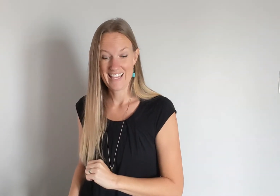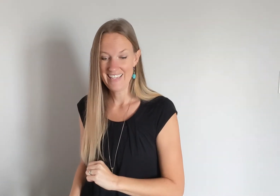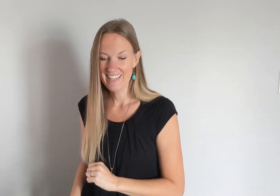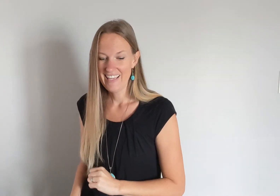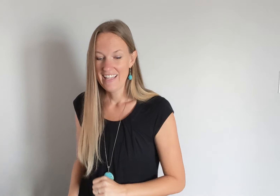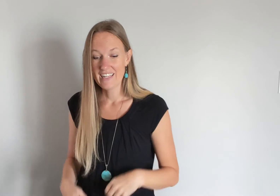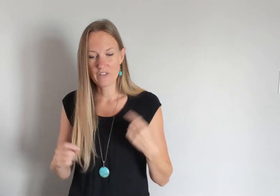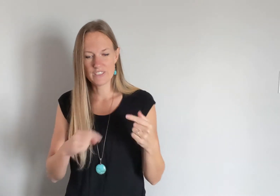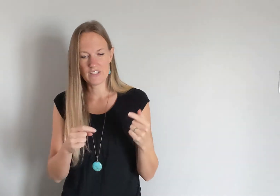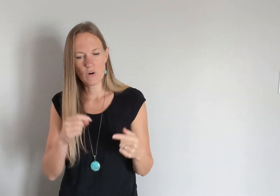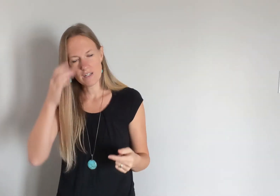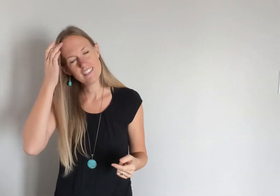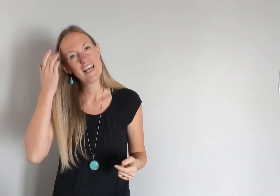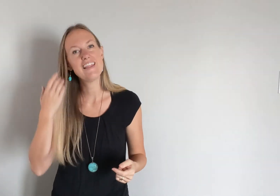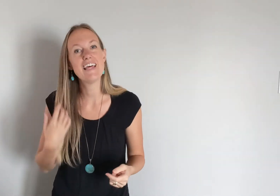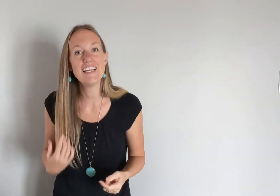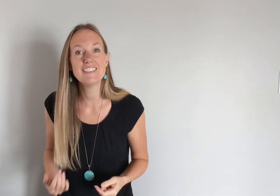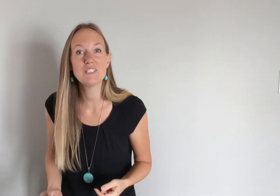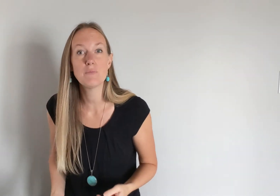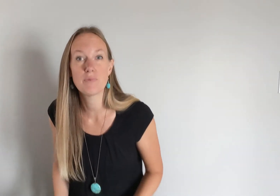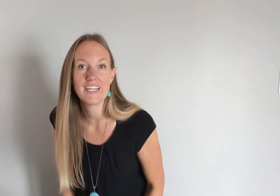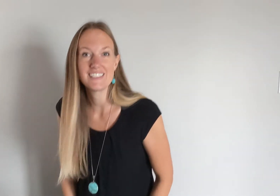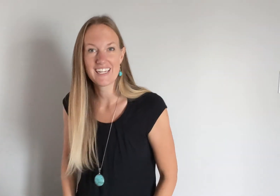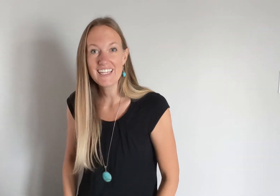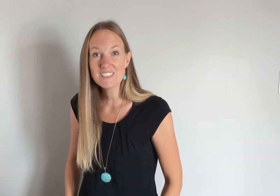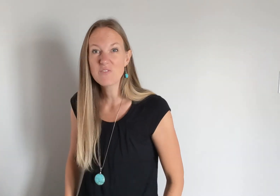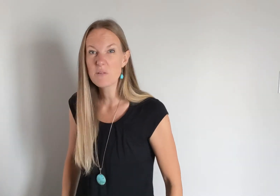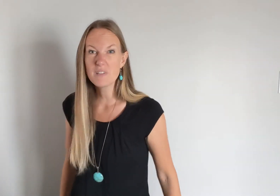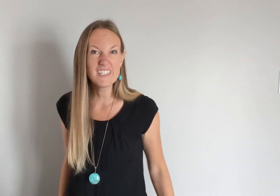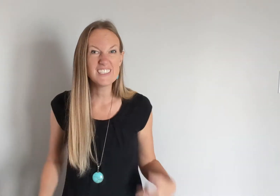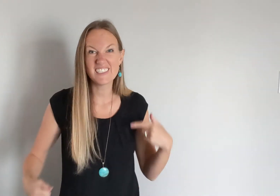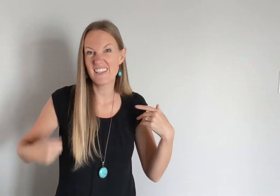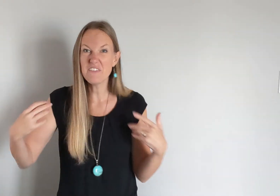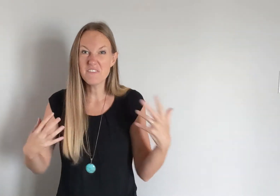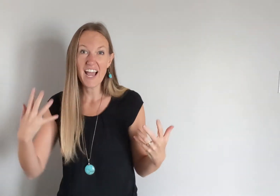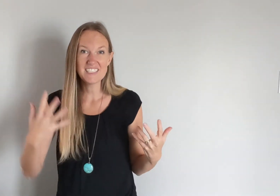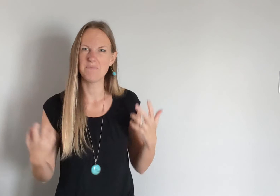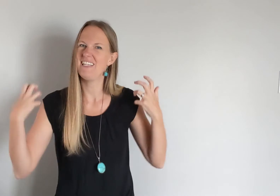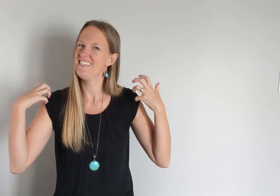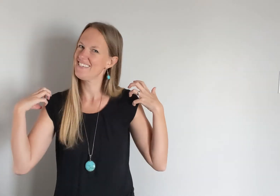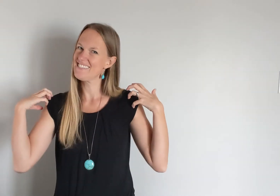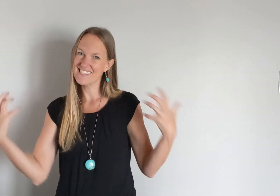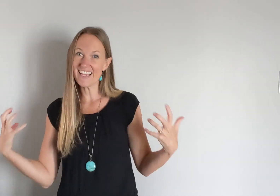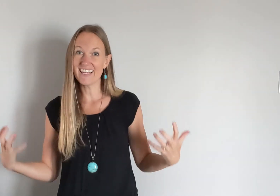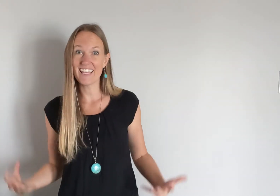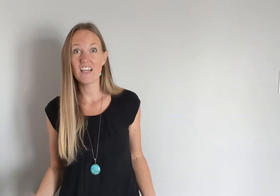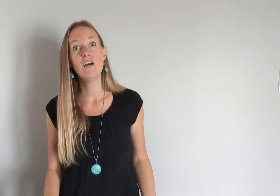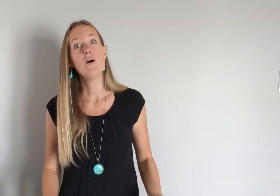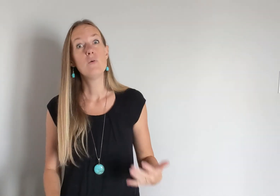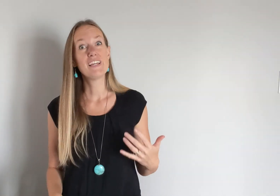Okay? And then it goes into the chorus, and then it's the bridge. Okay, so for the bridge, it's a little fast, but it's exciting. We get